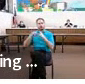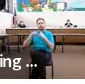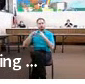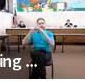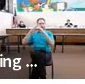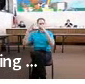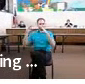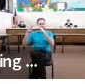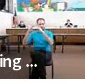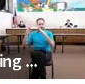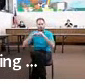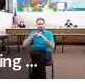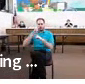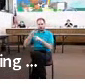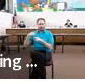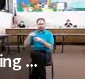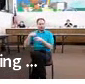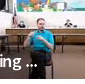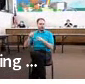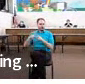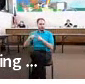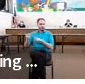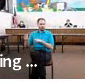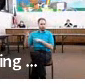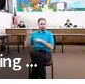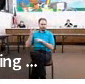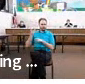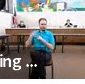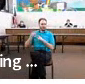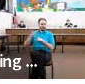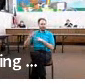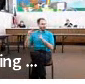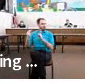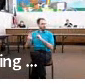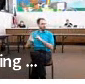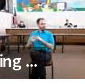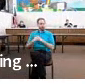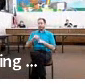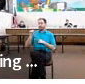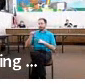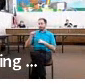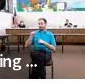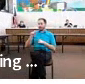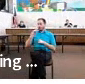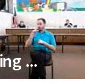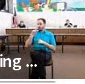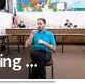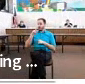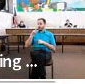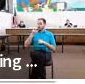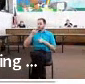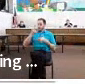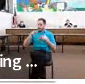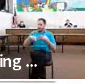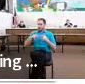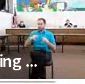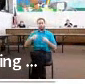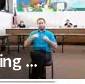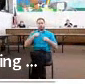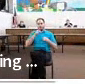and I trust he had opportunity to communicate with you. It was actually ultimately to me, and I was doing the analysis,